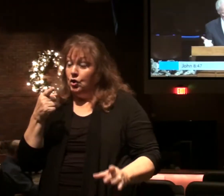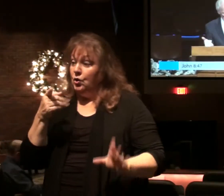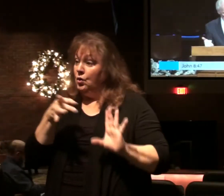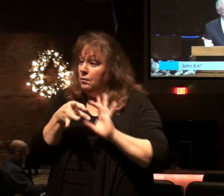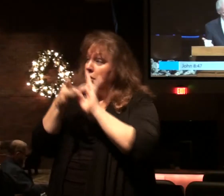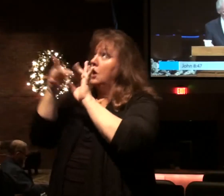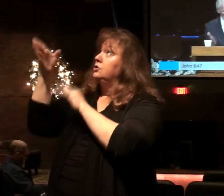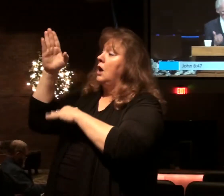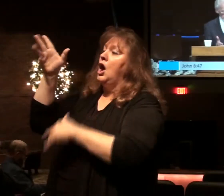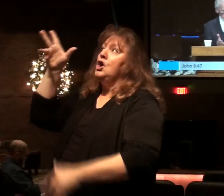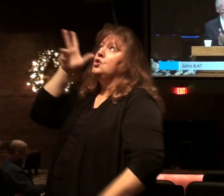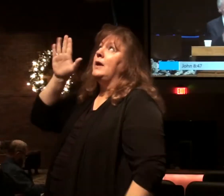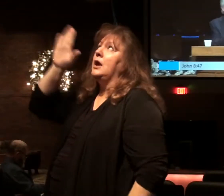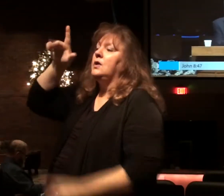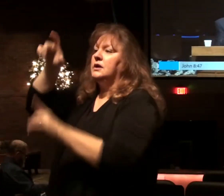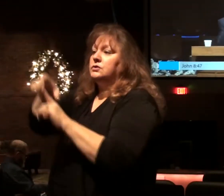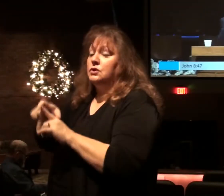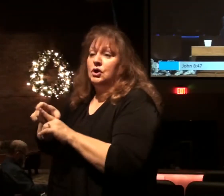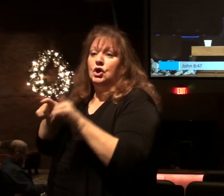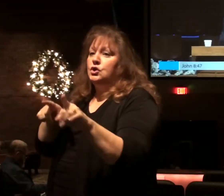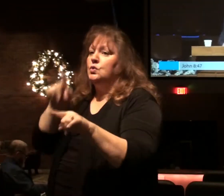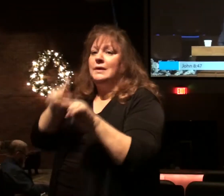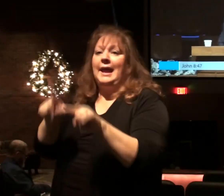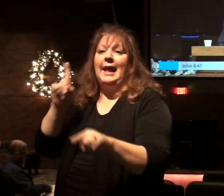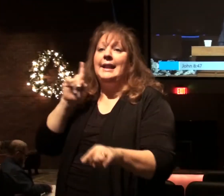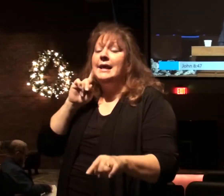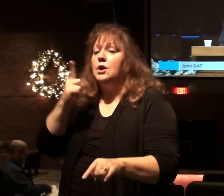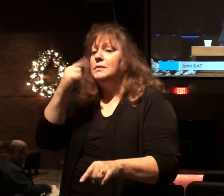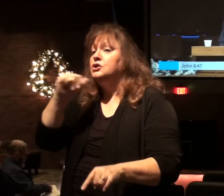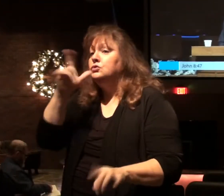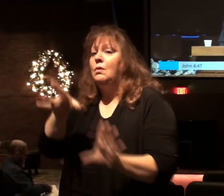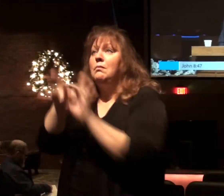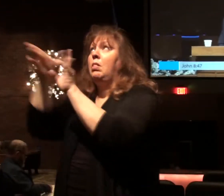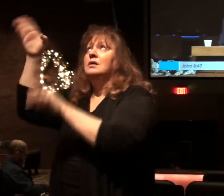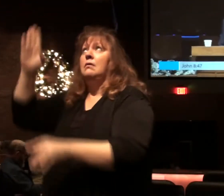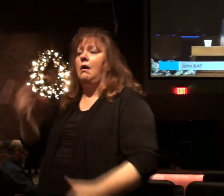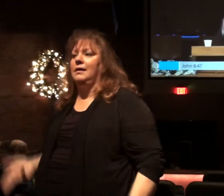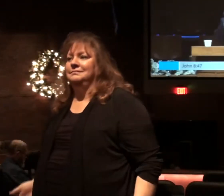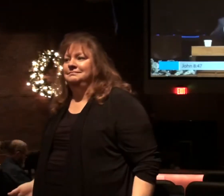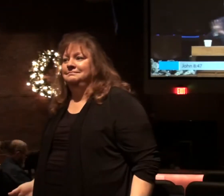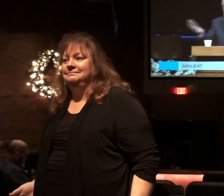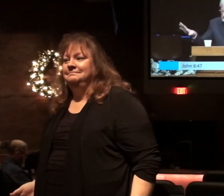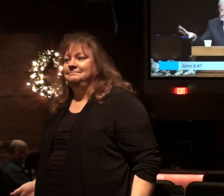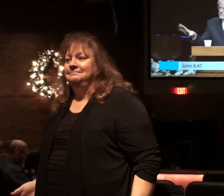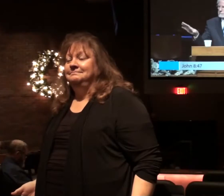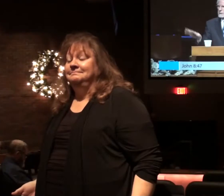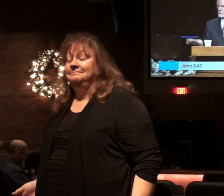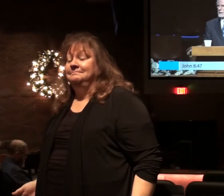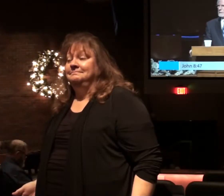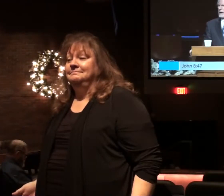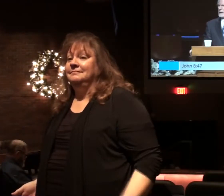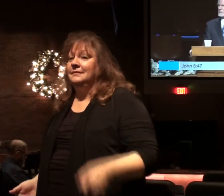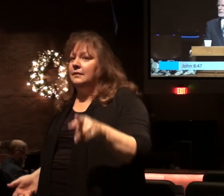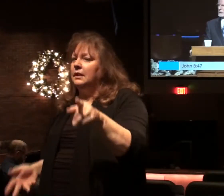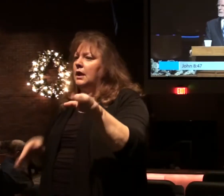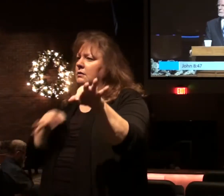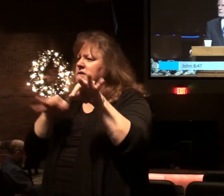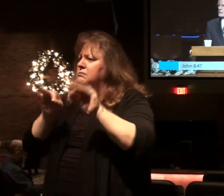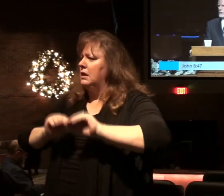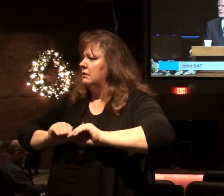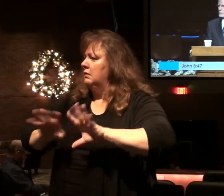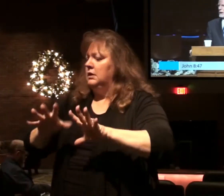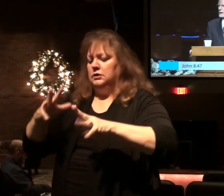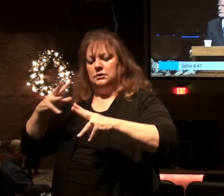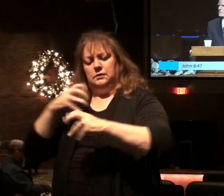the words of God. For this reason you don't hear them, because you don't belong to God. There clarifies in a